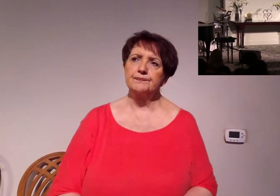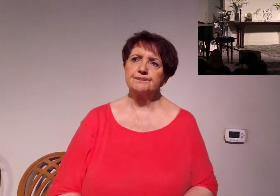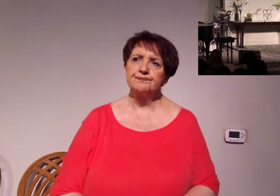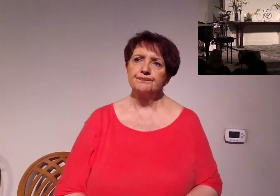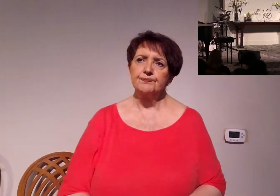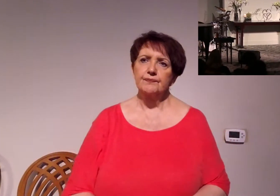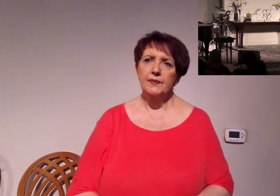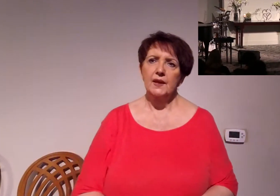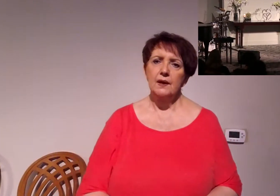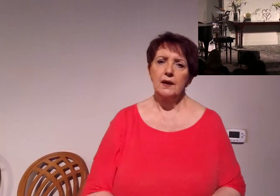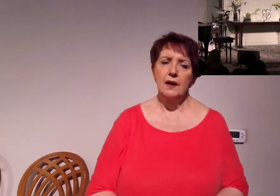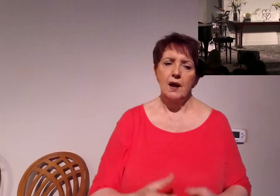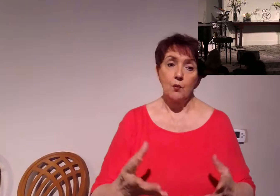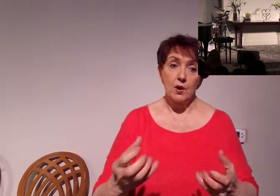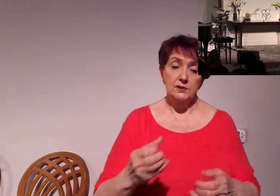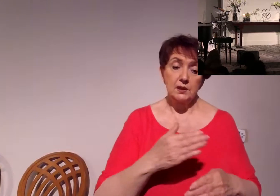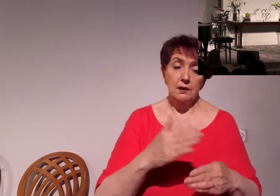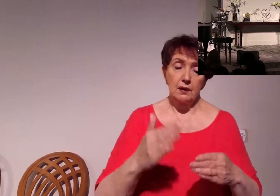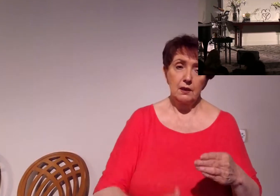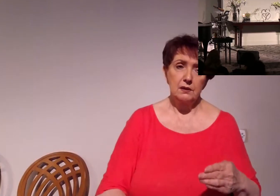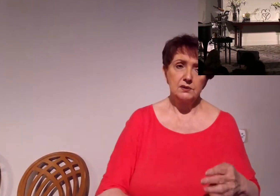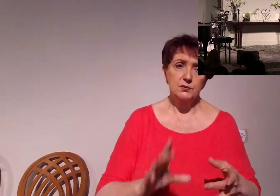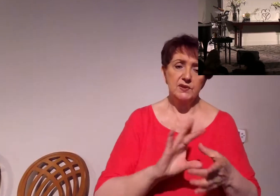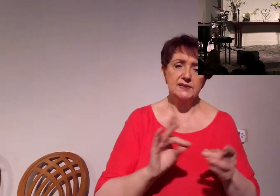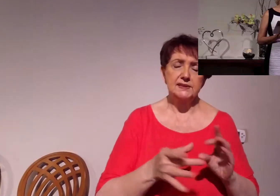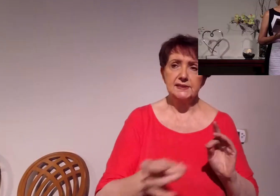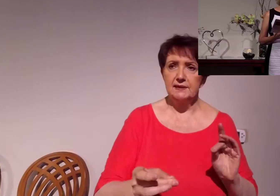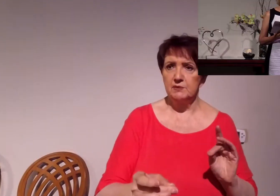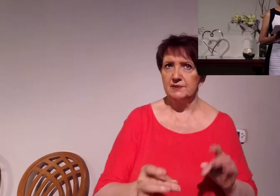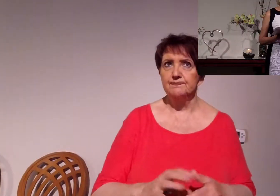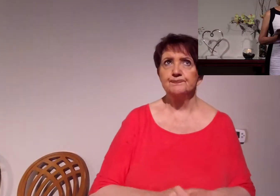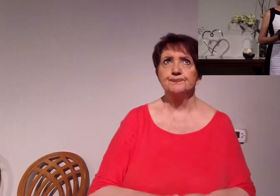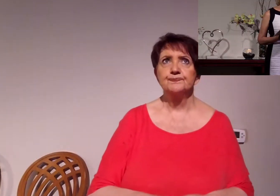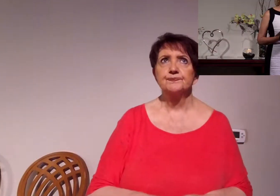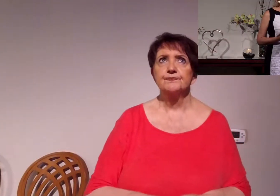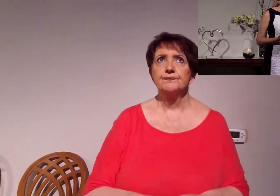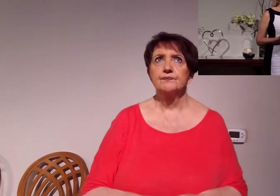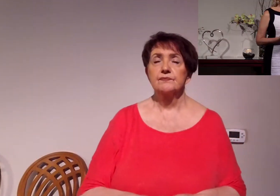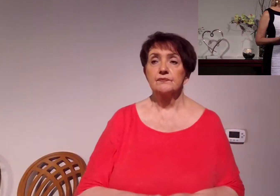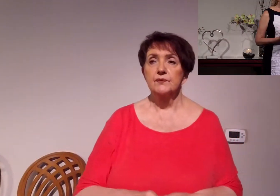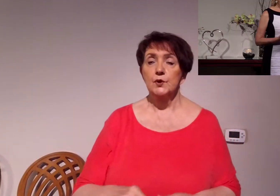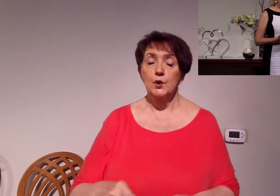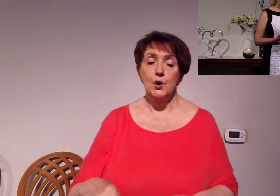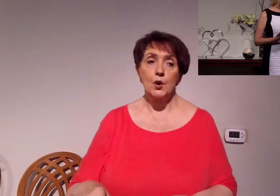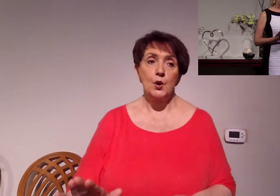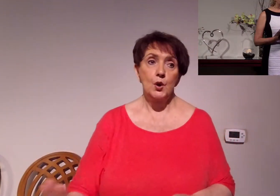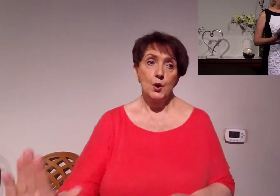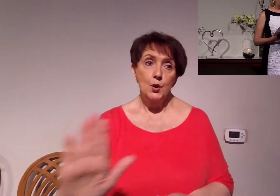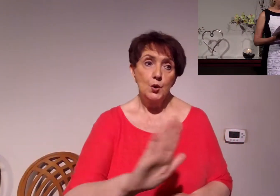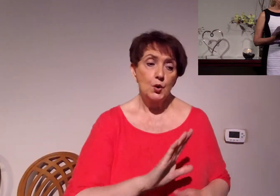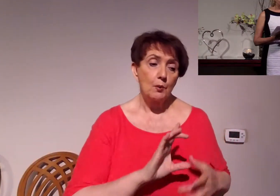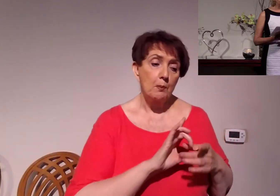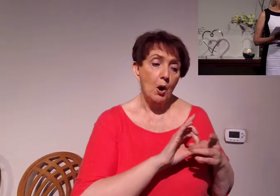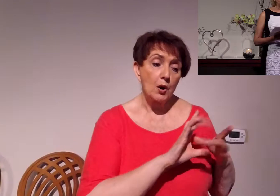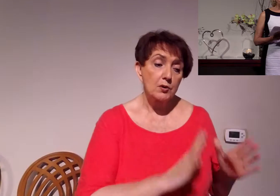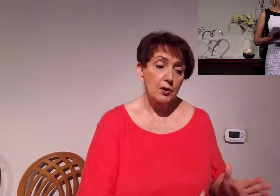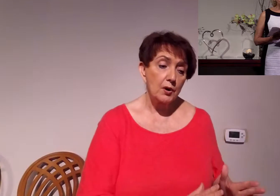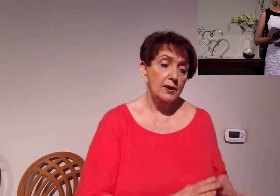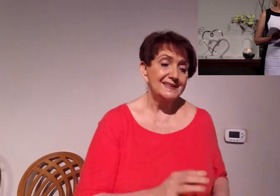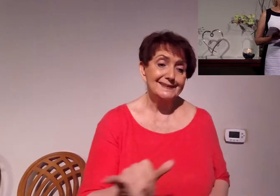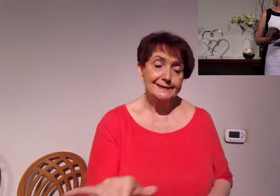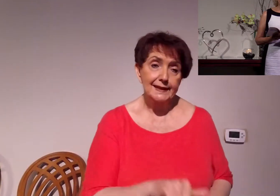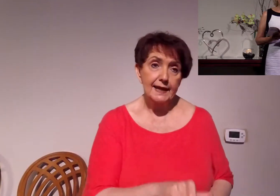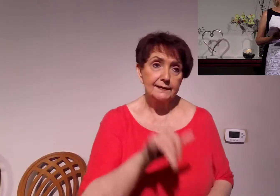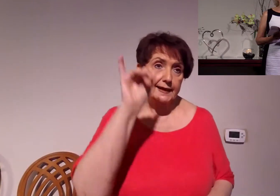I want to close with this statement. Your partner is the cattle prod moving